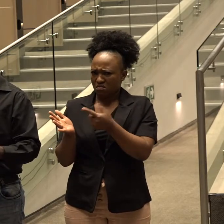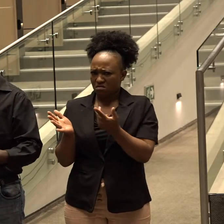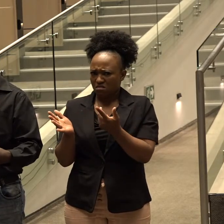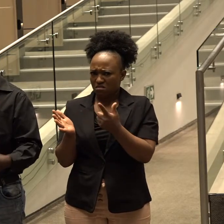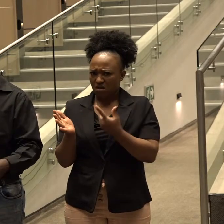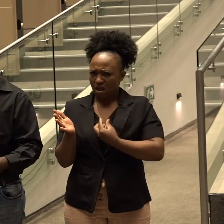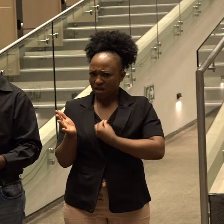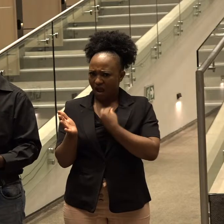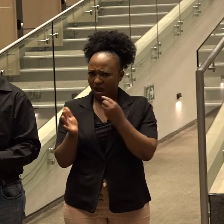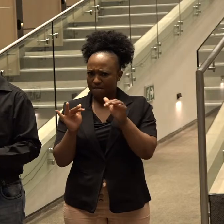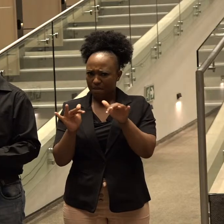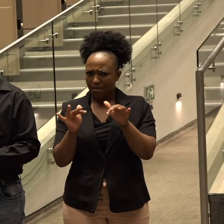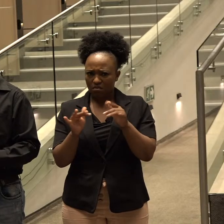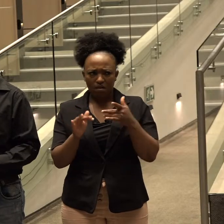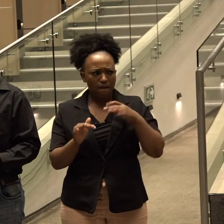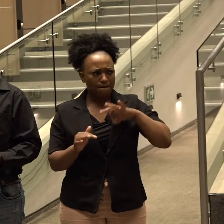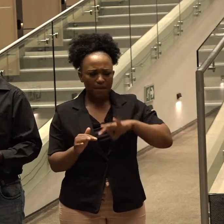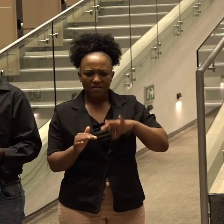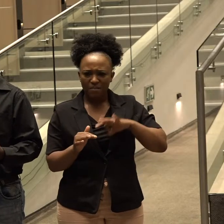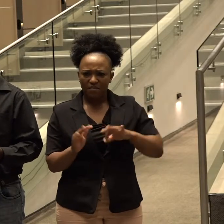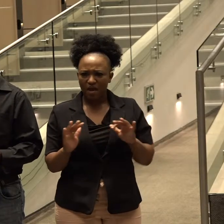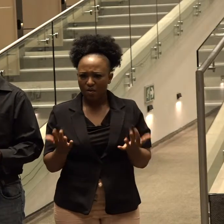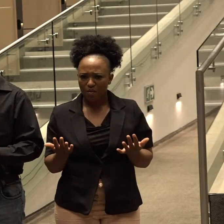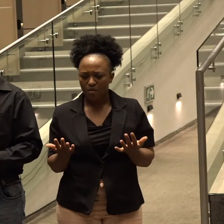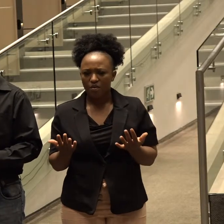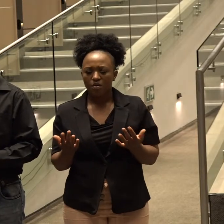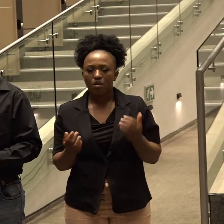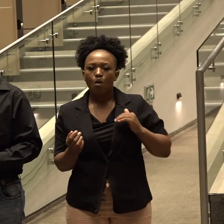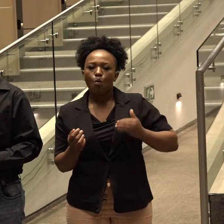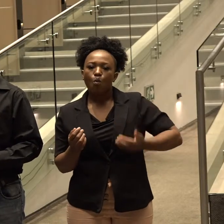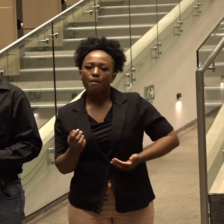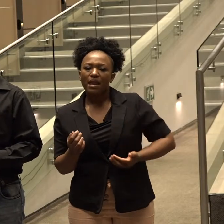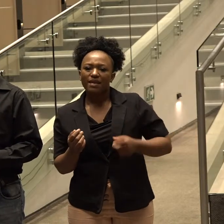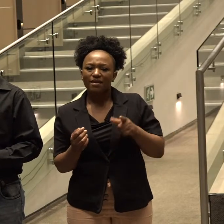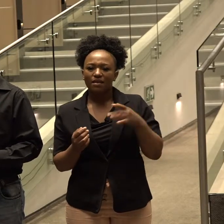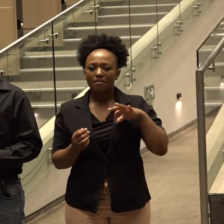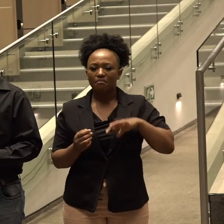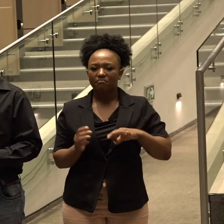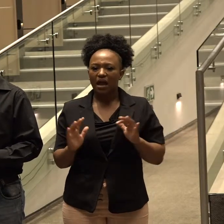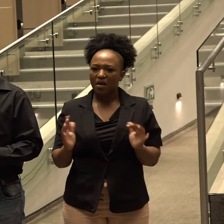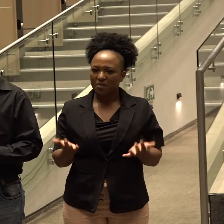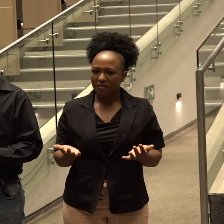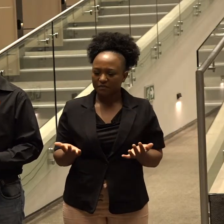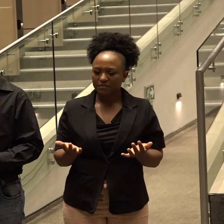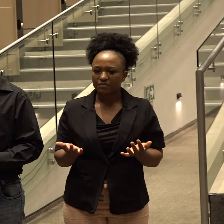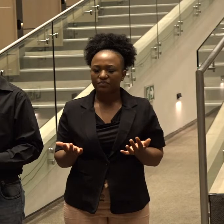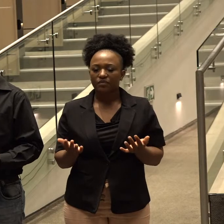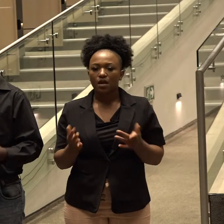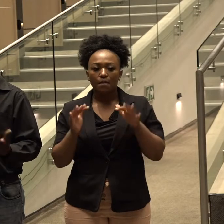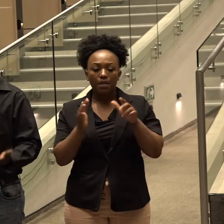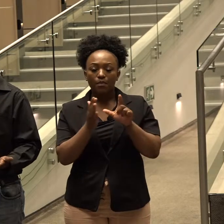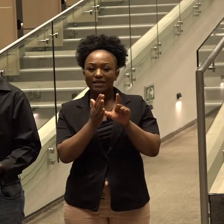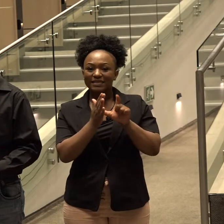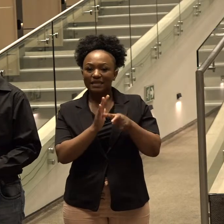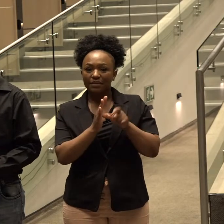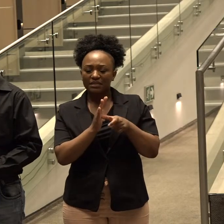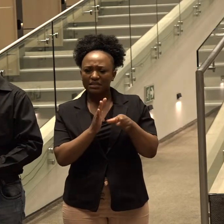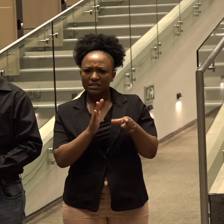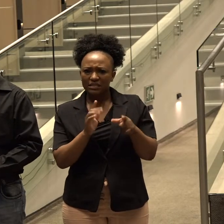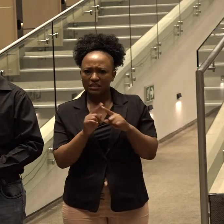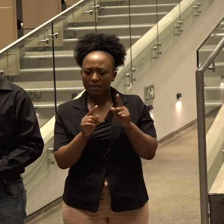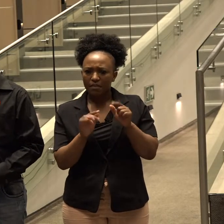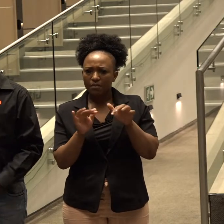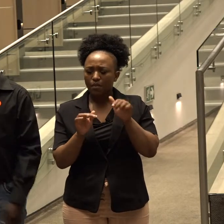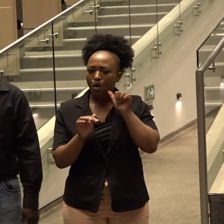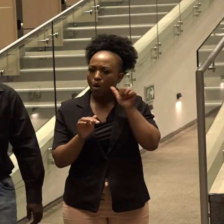does young people on the ground benefit how us women benefit how does people with disabilities benefit